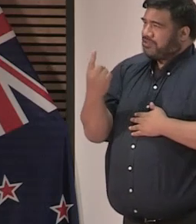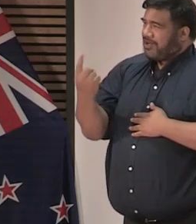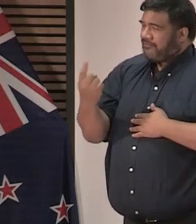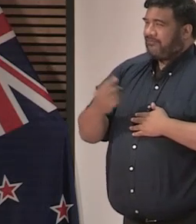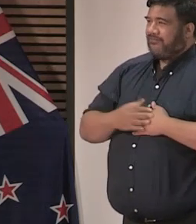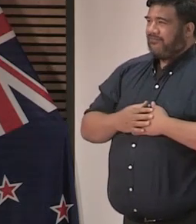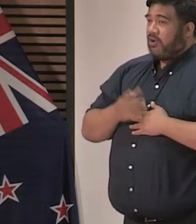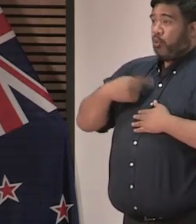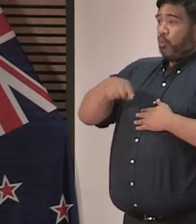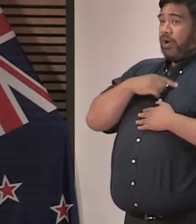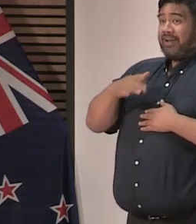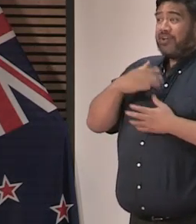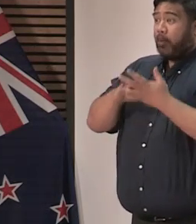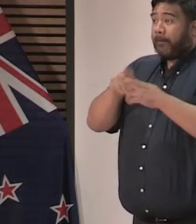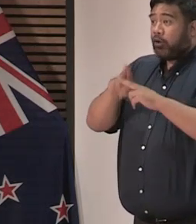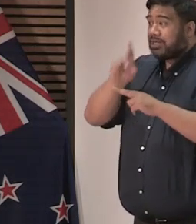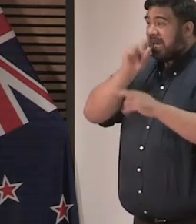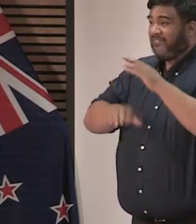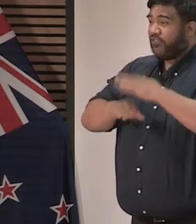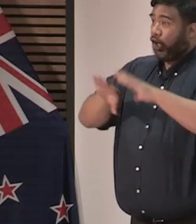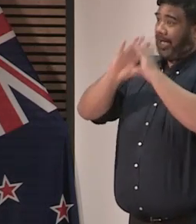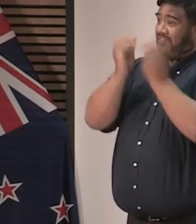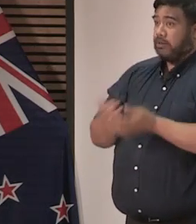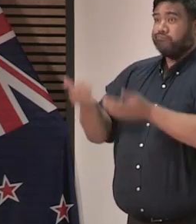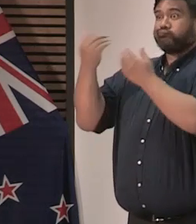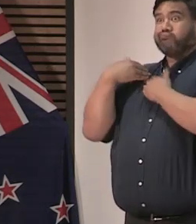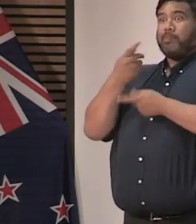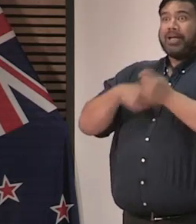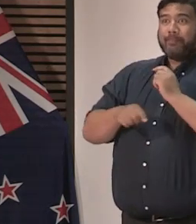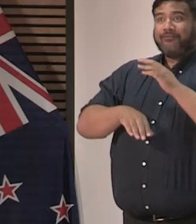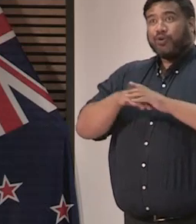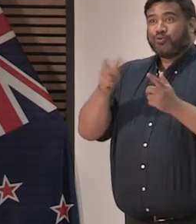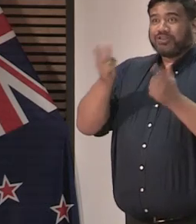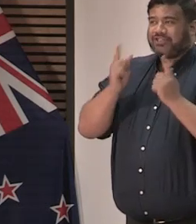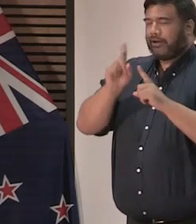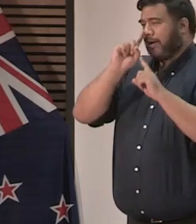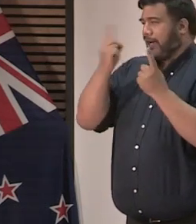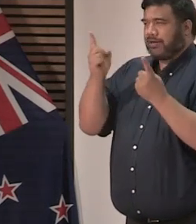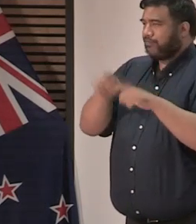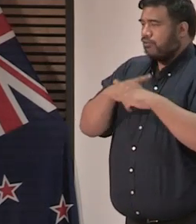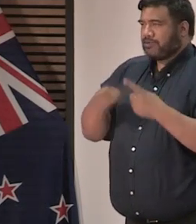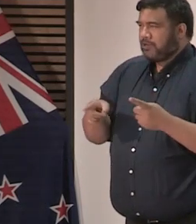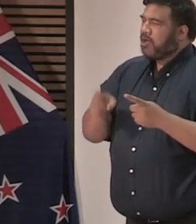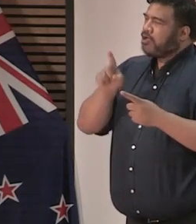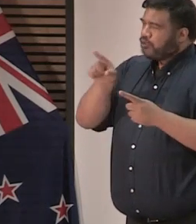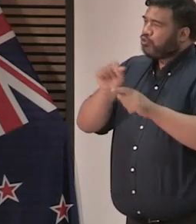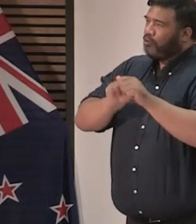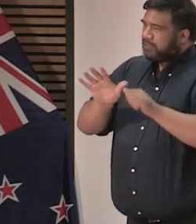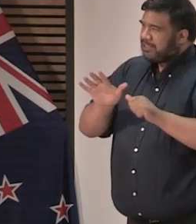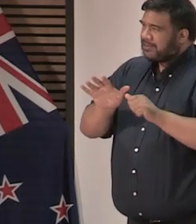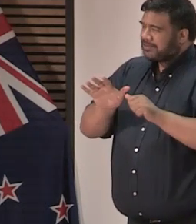to completely replace the classroom environment at home, so be reasonable in your expectations of